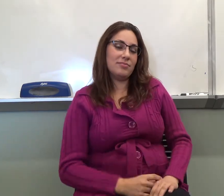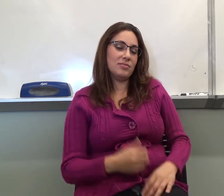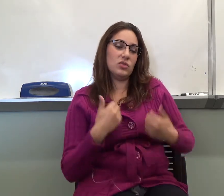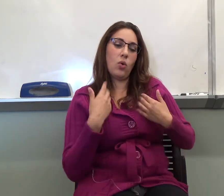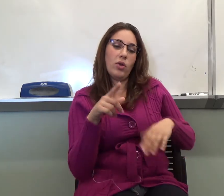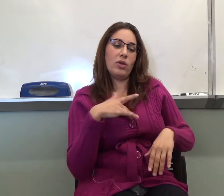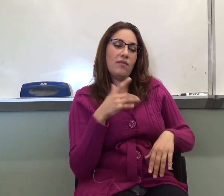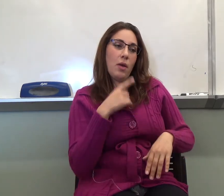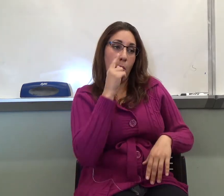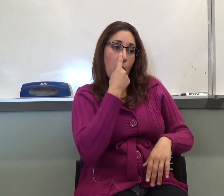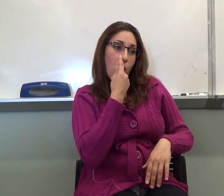This is, let's